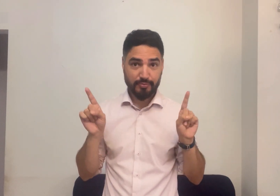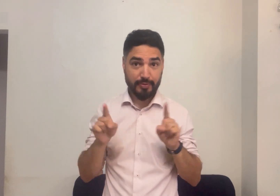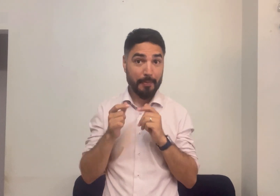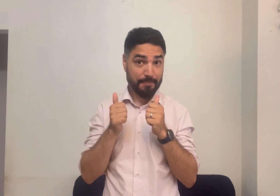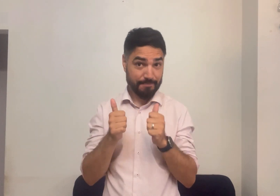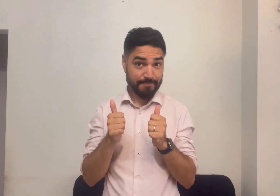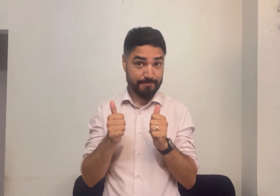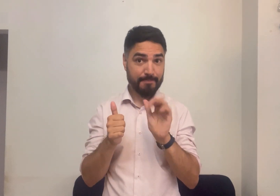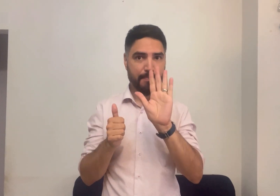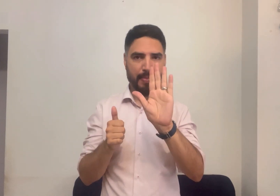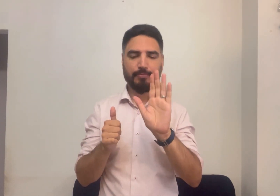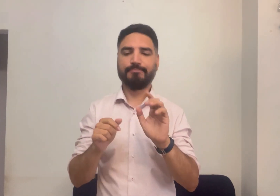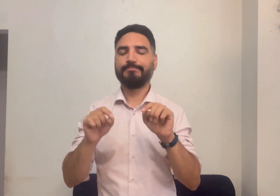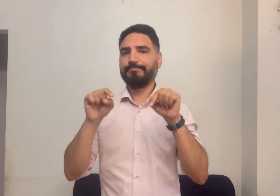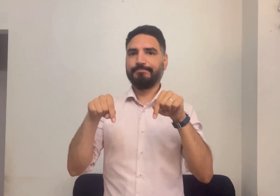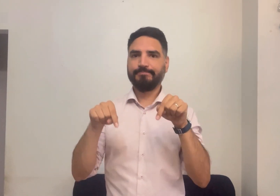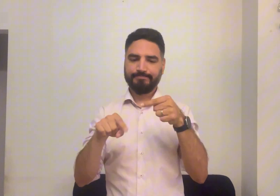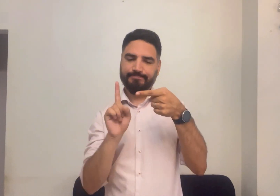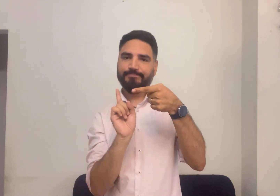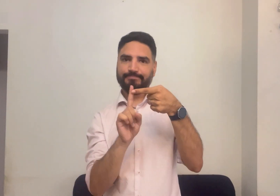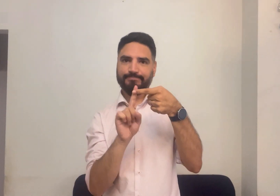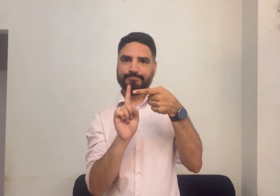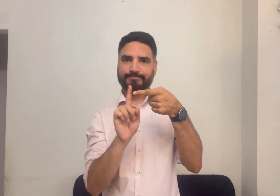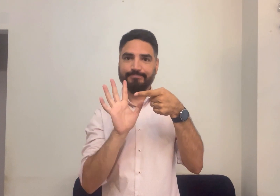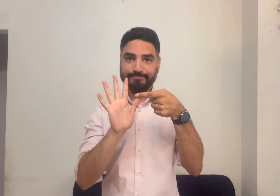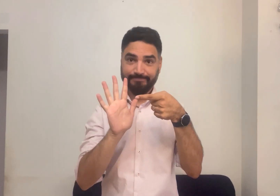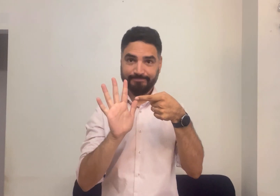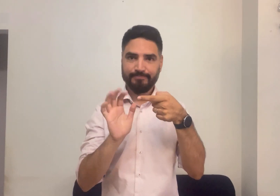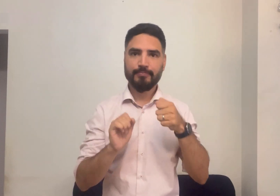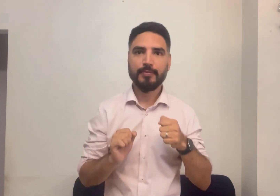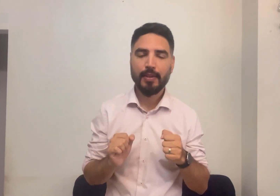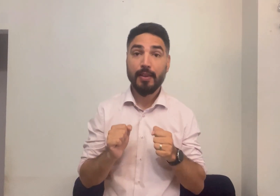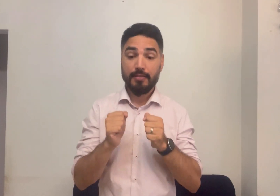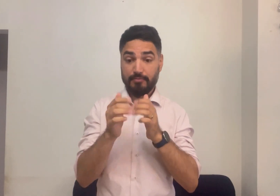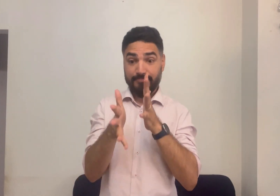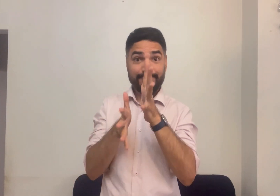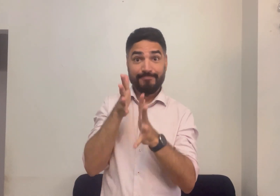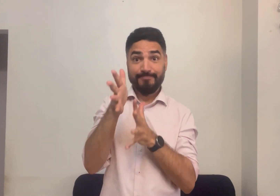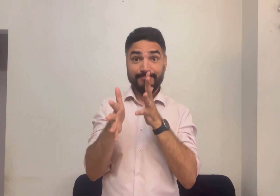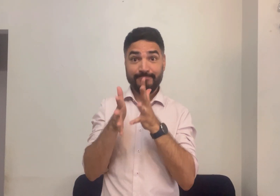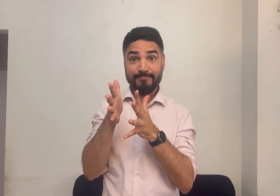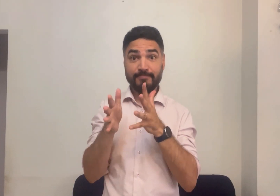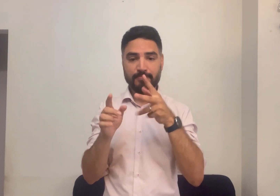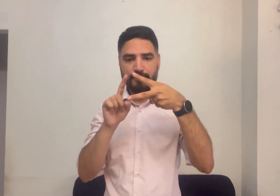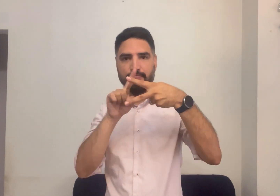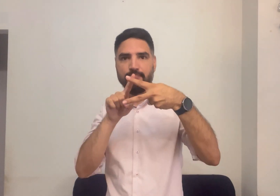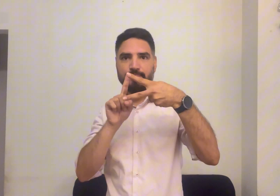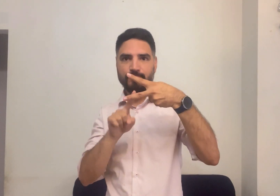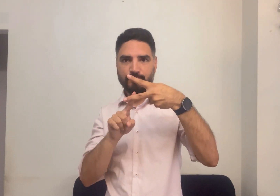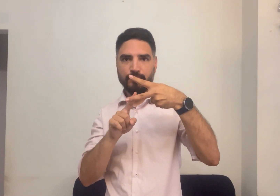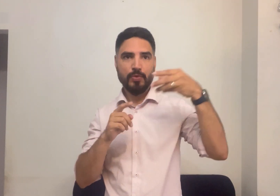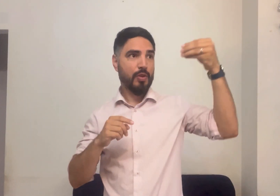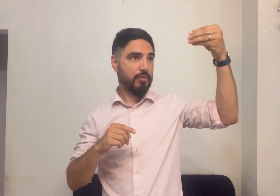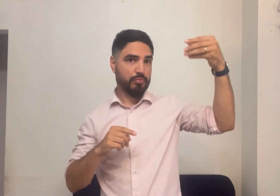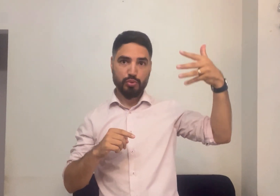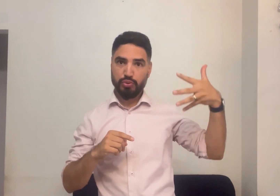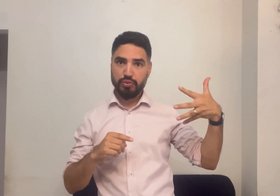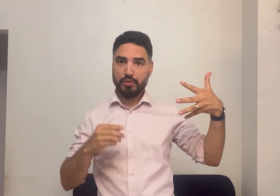for example, you are working on composing a song in sign language. The first thing we need to keep in mind is that in this video,